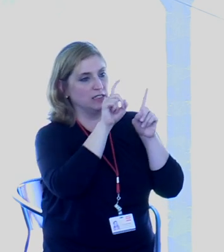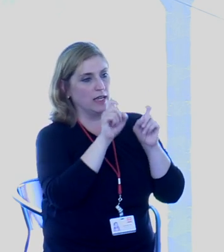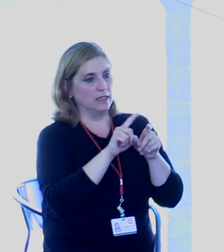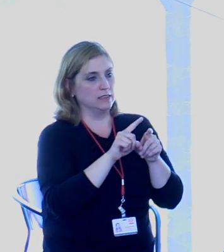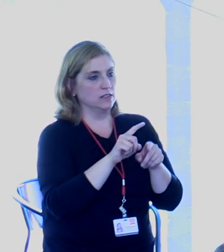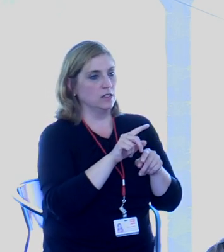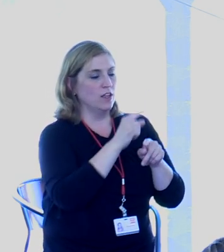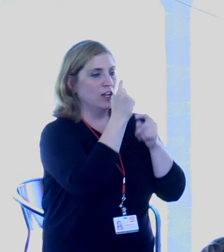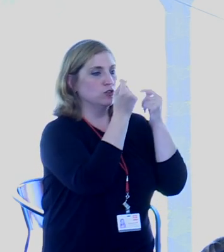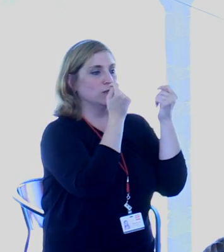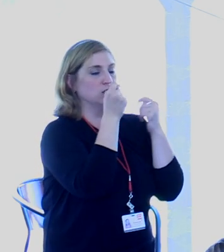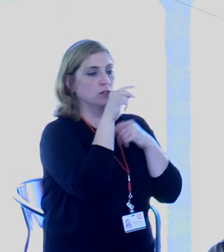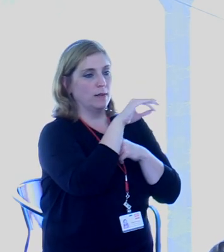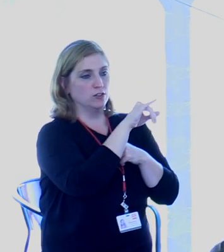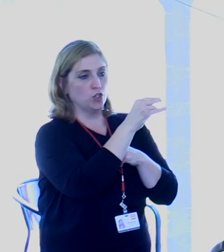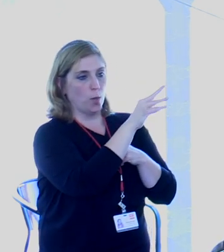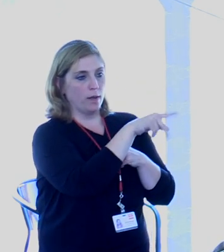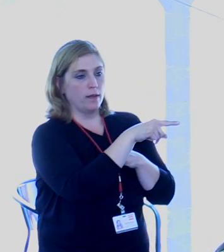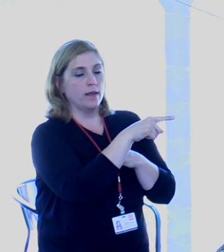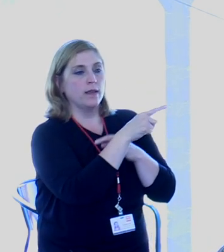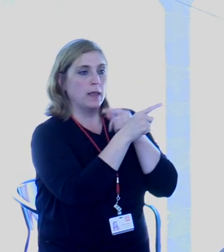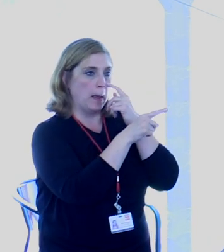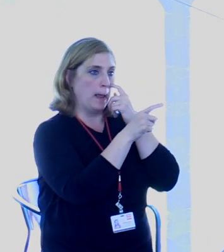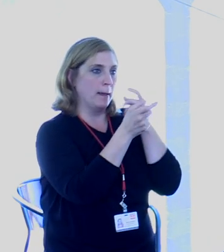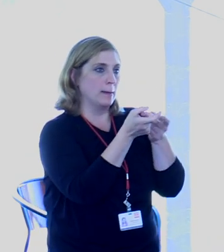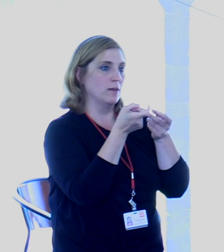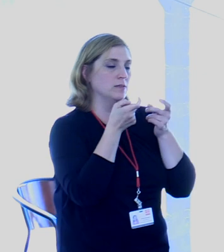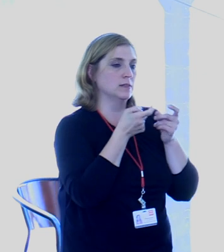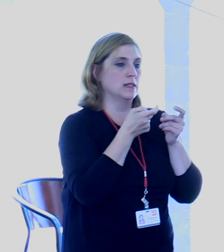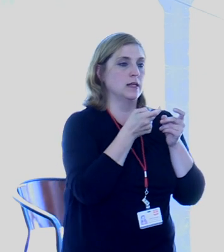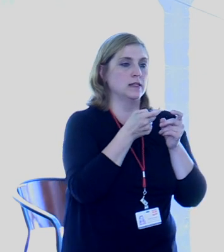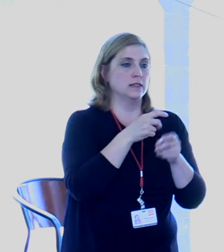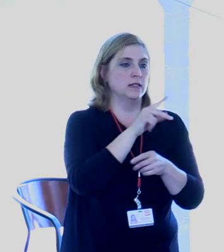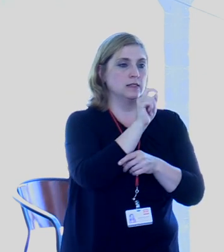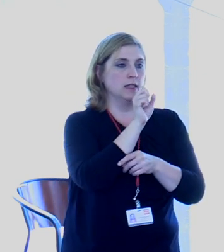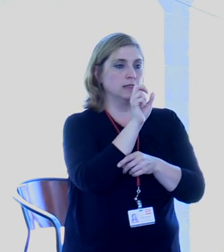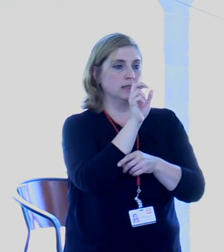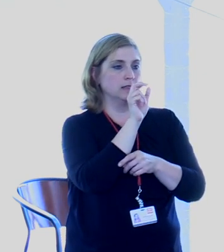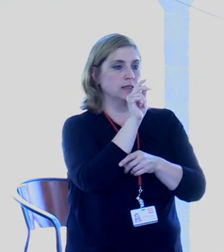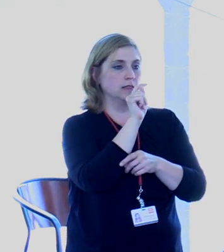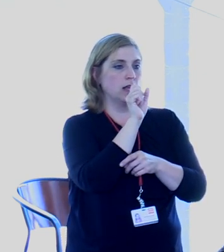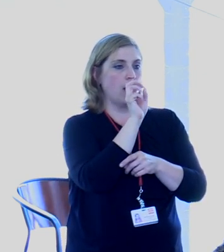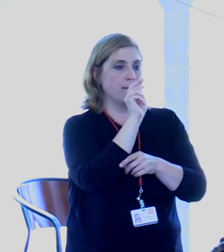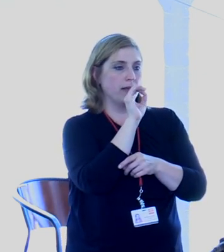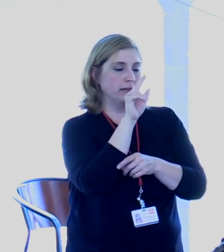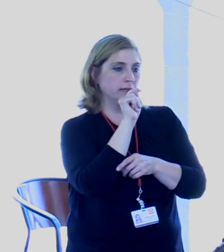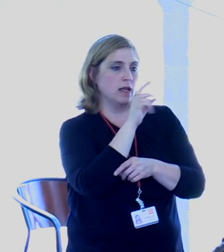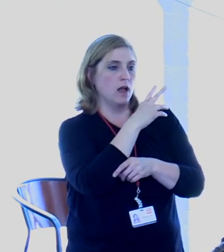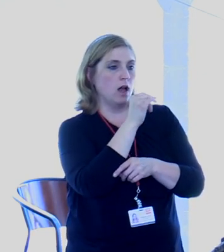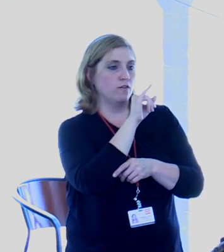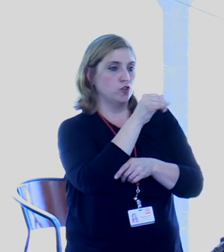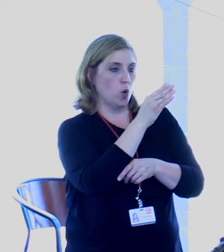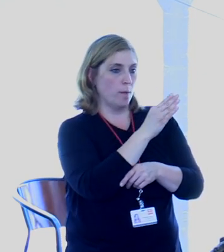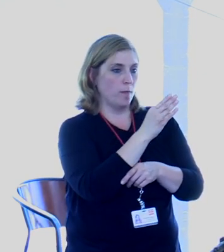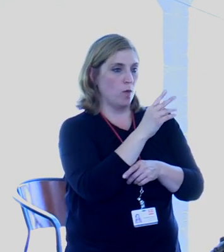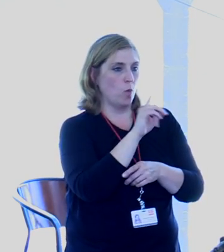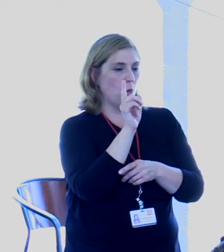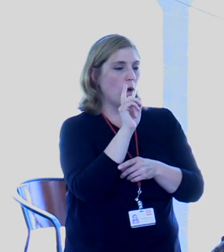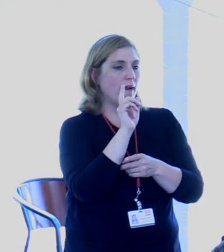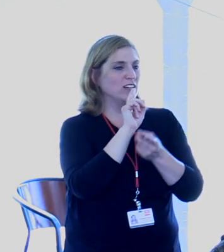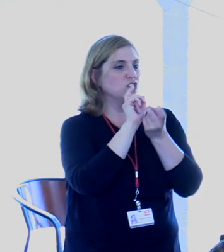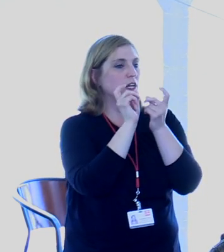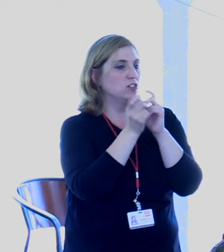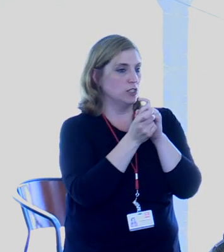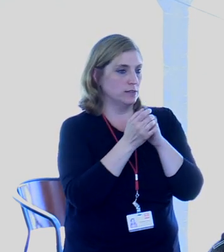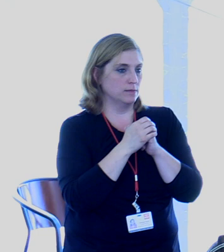about Job actually gives us a text called the Testament of Job in which the test of Job changes. The test